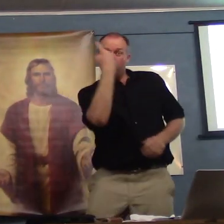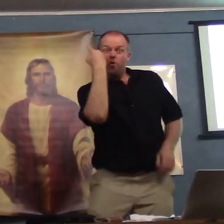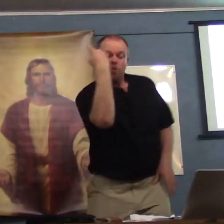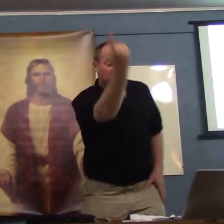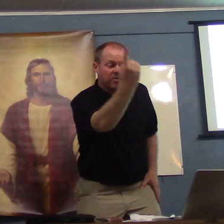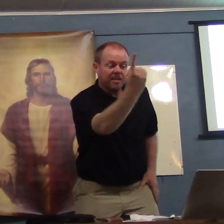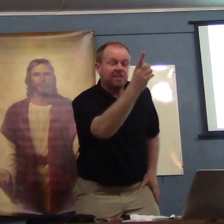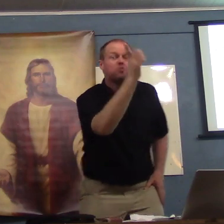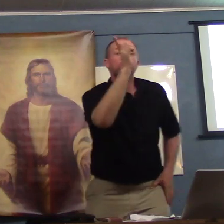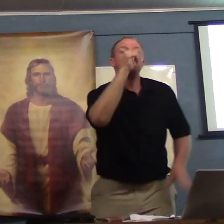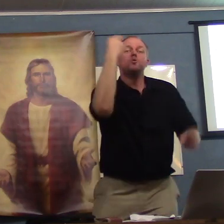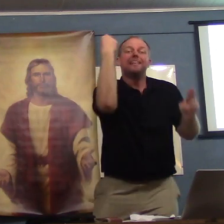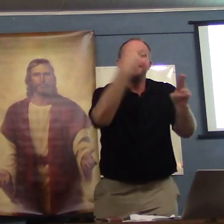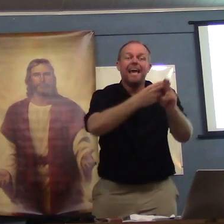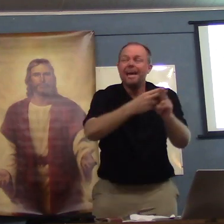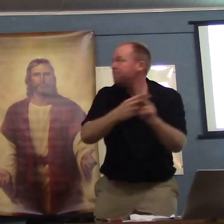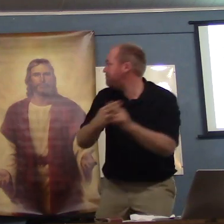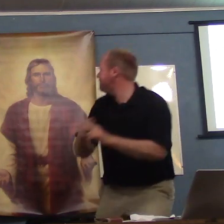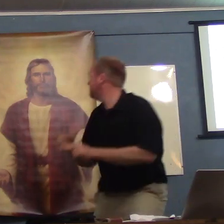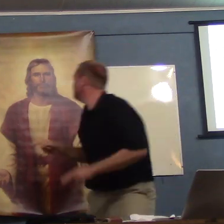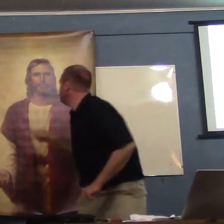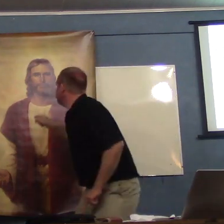Only those whose names,